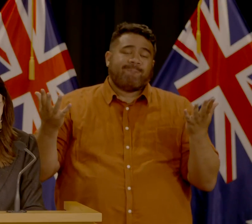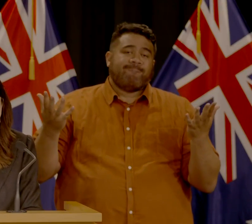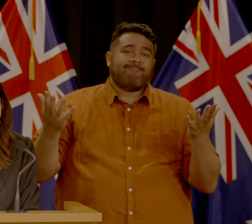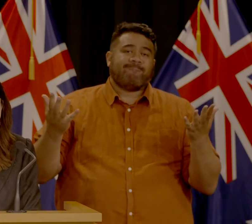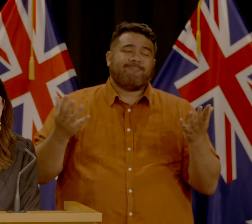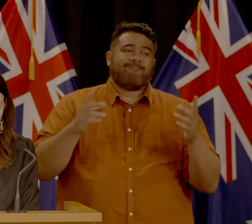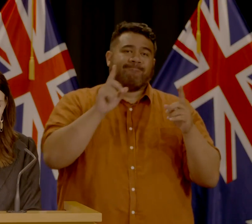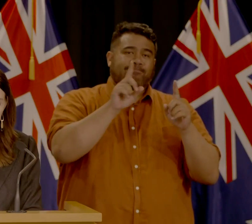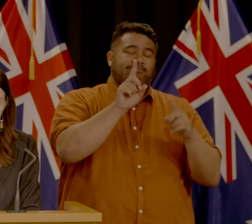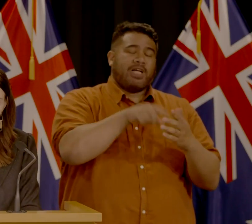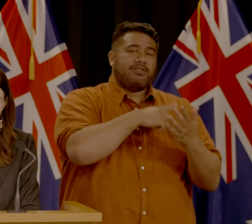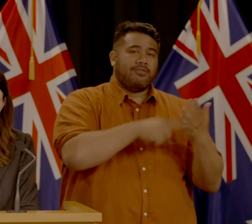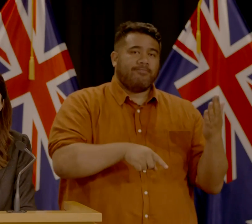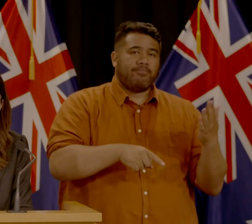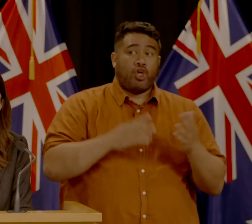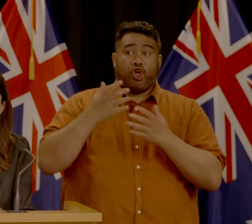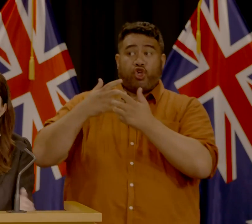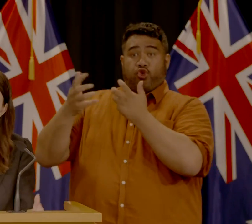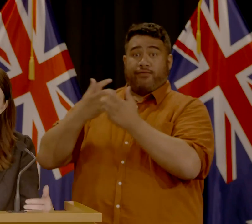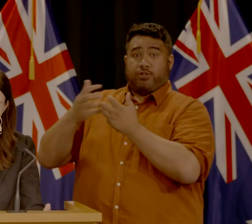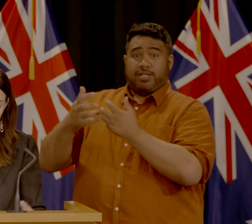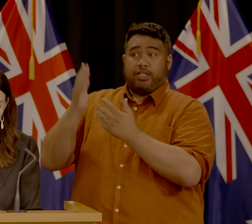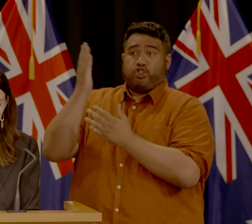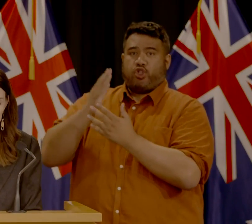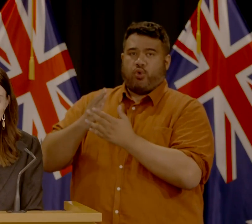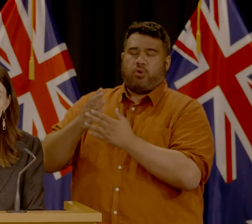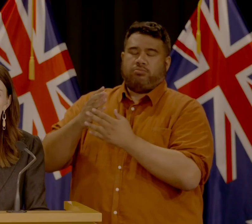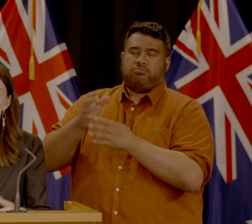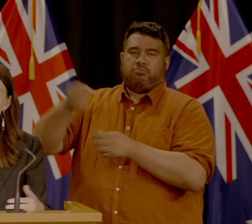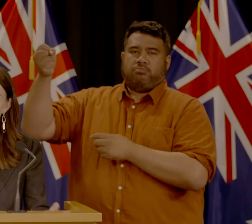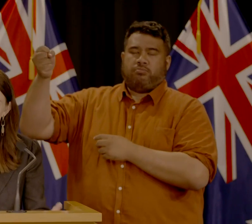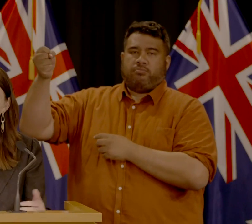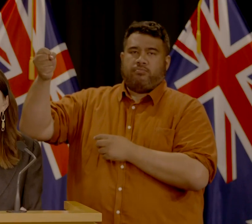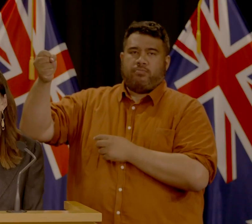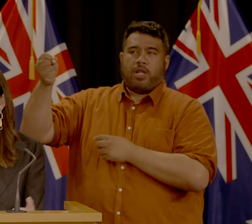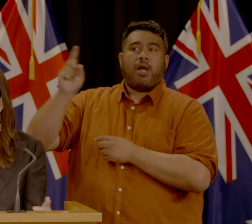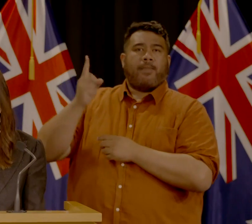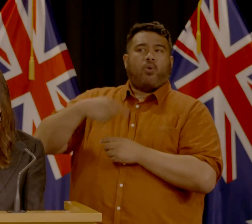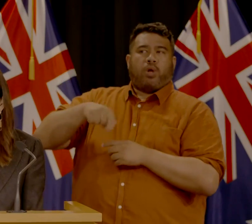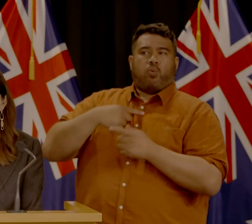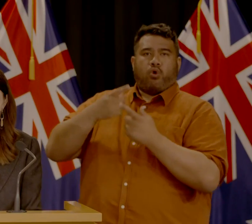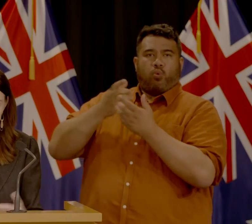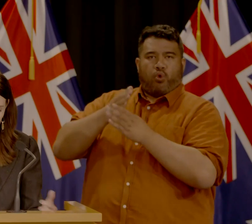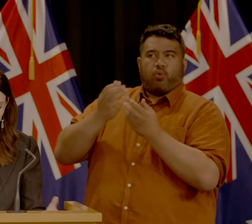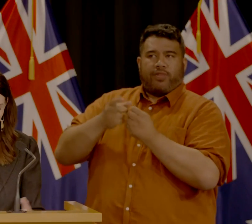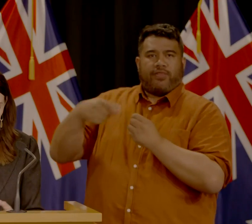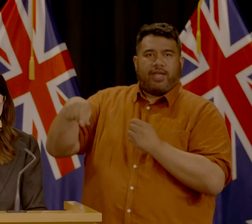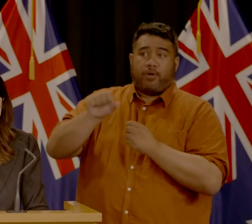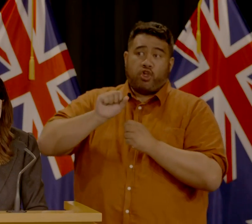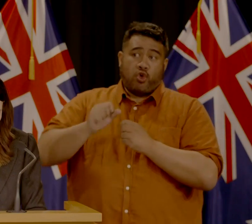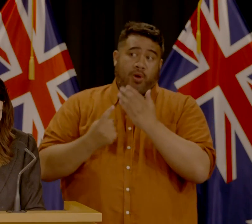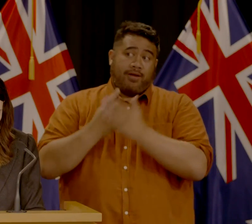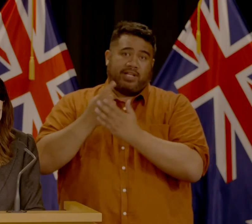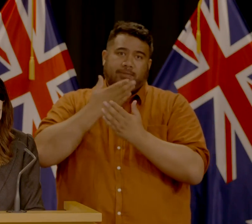and universities, the Ministry of Education will be working with these institutions to reduce these gatherings as they are able